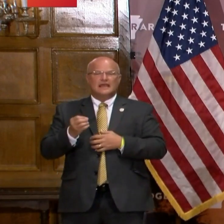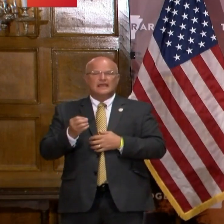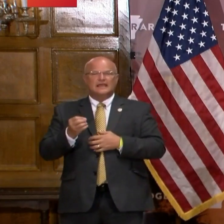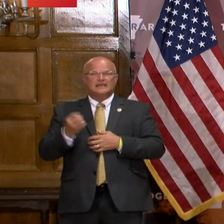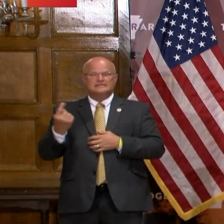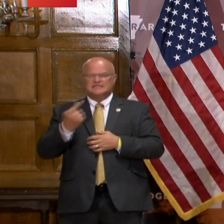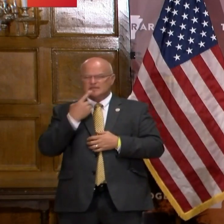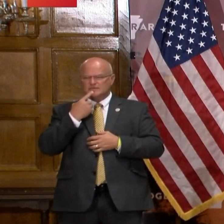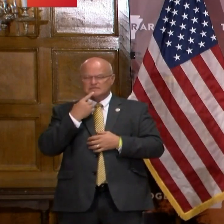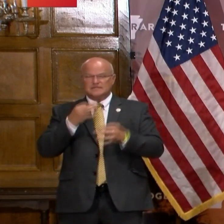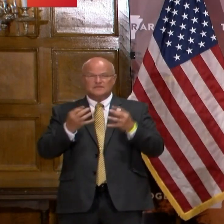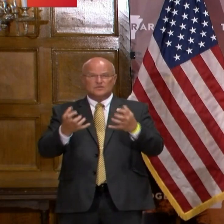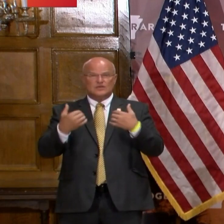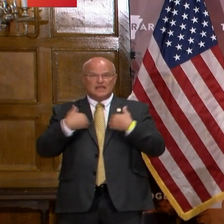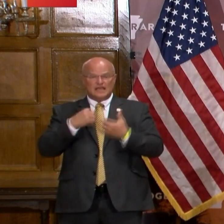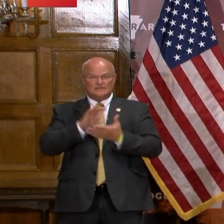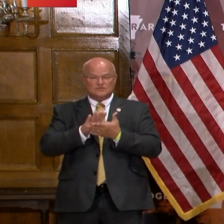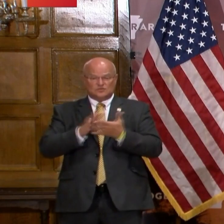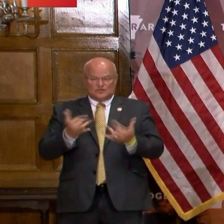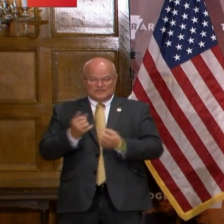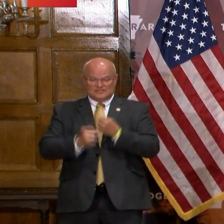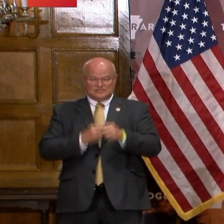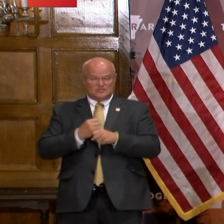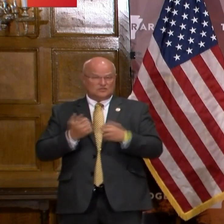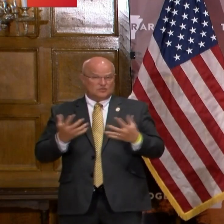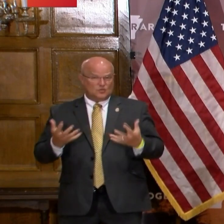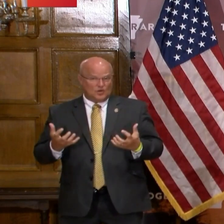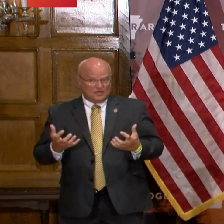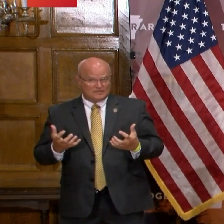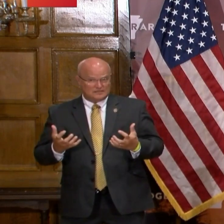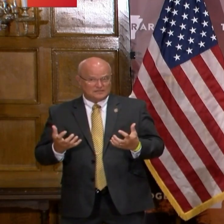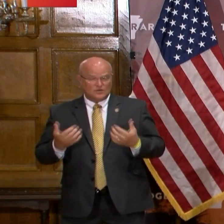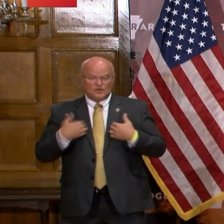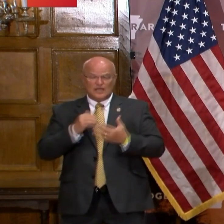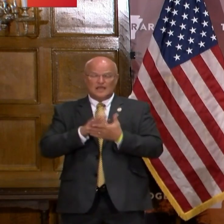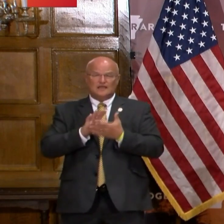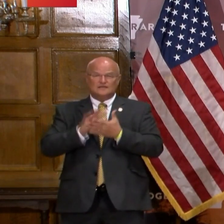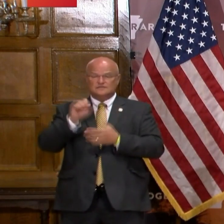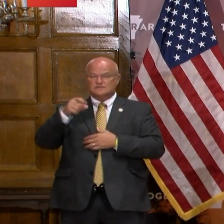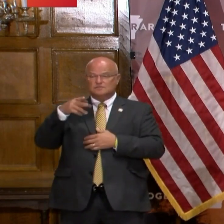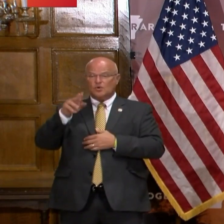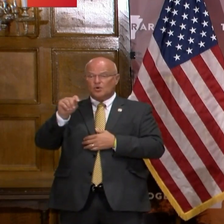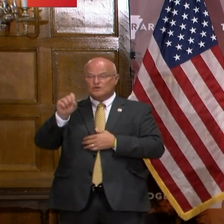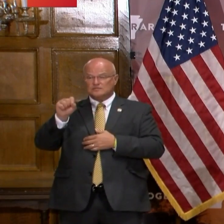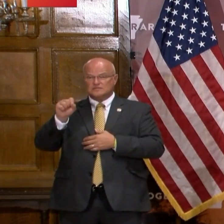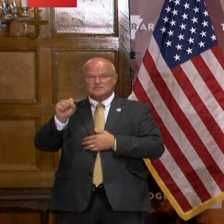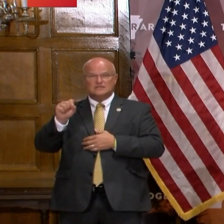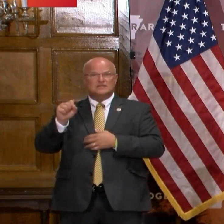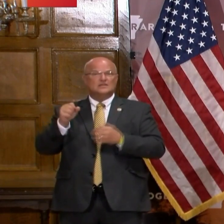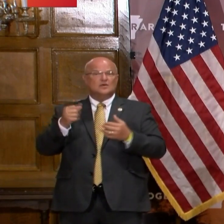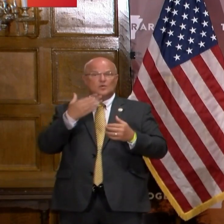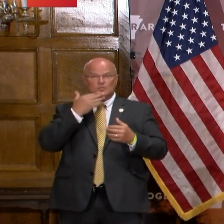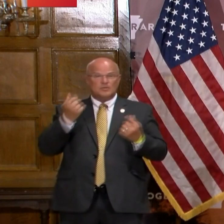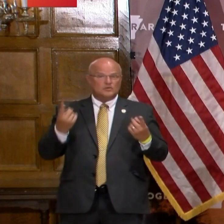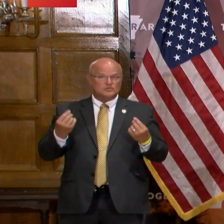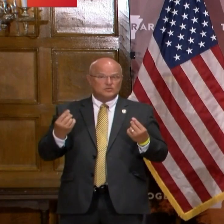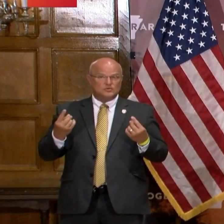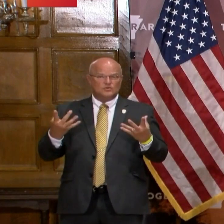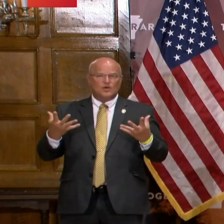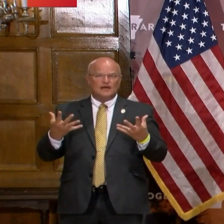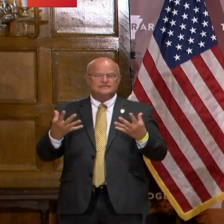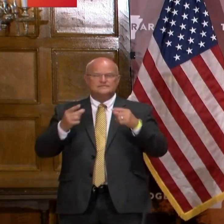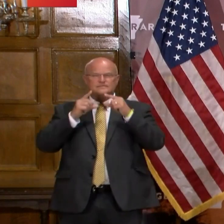know, as someone said, if you want to have school this year, if you want to have sports this year, the best thing we can do is to wear a